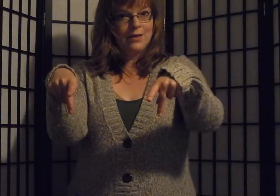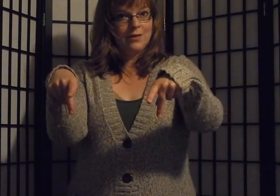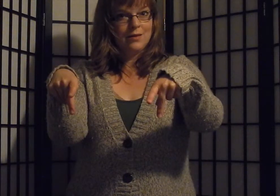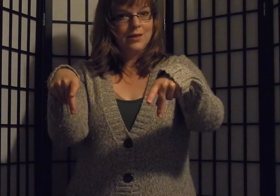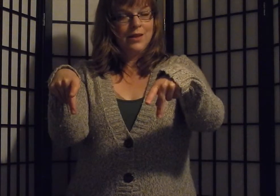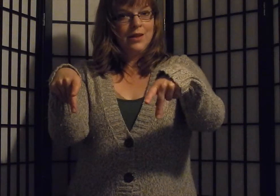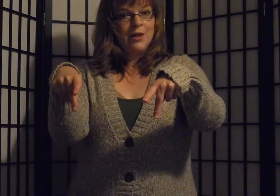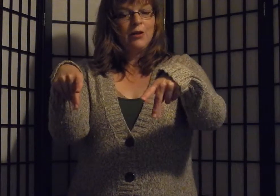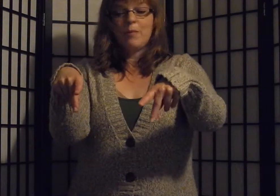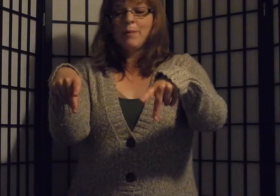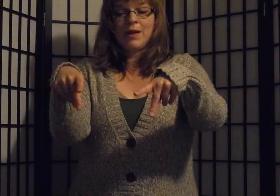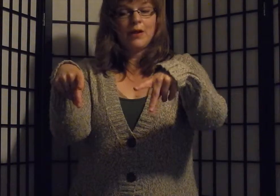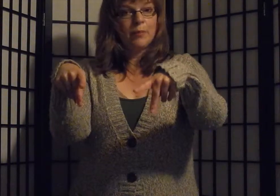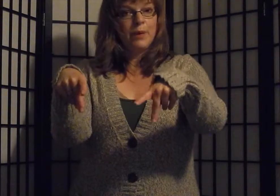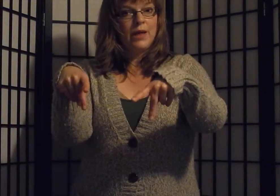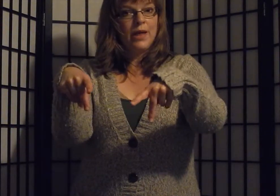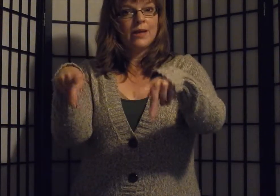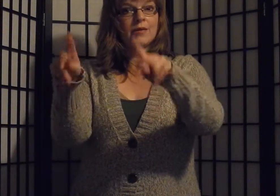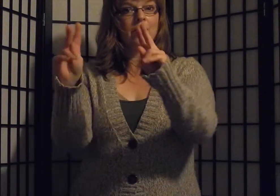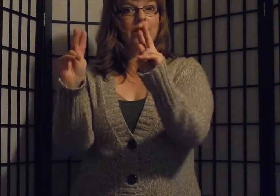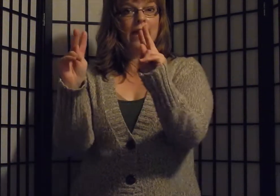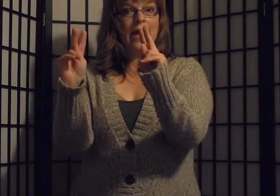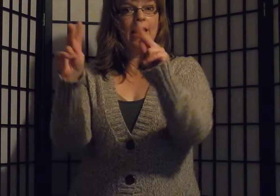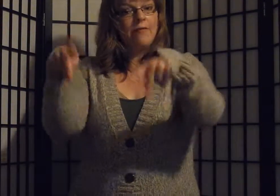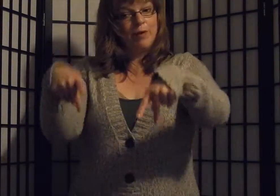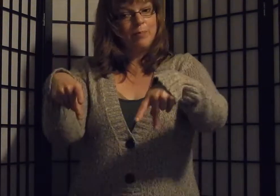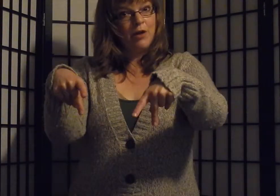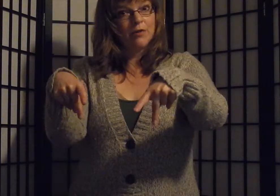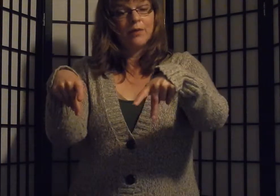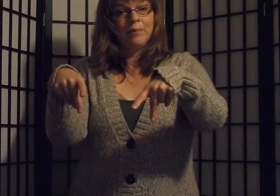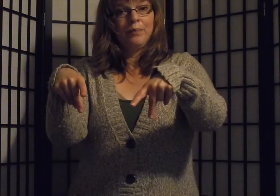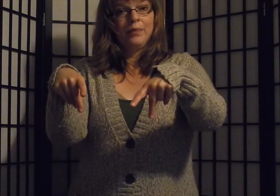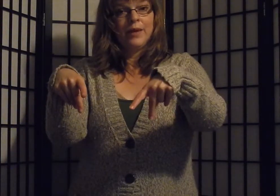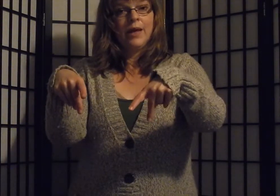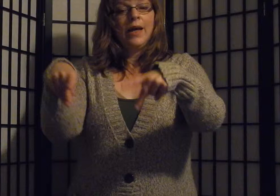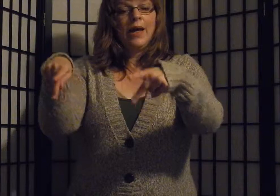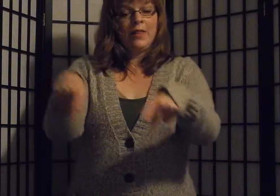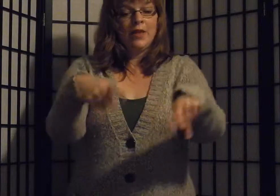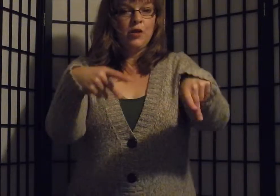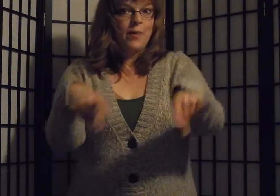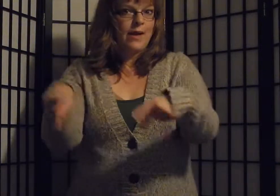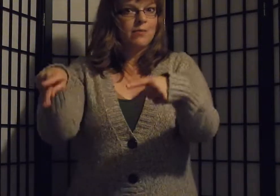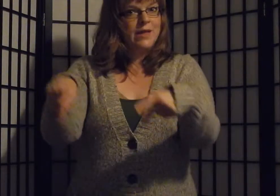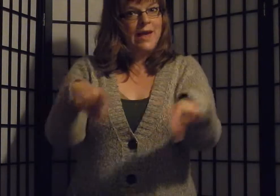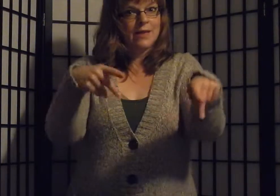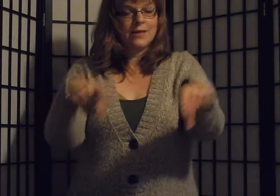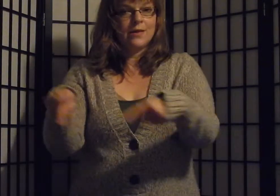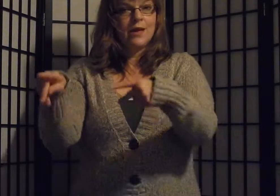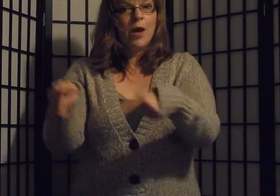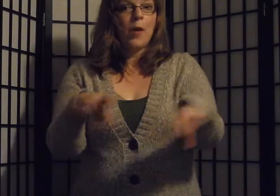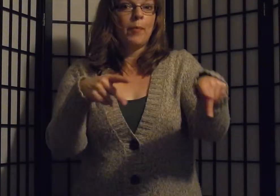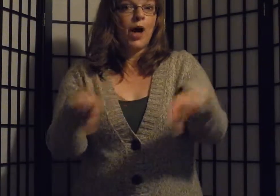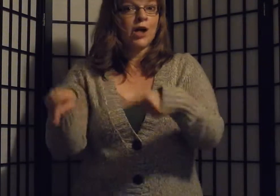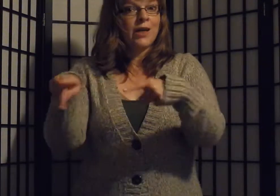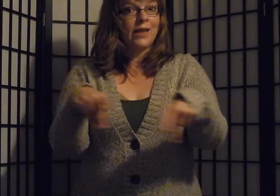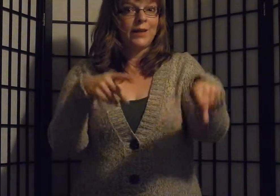hands. Remember that your P hands are the K flipped over, and then you make them dance. Party.